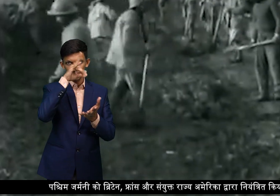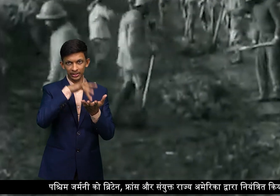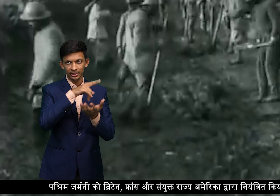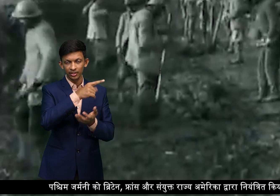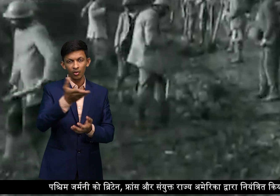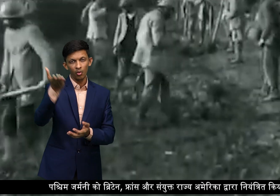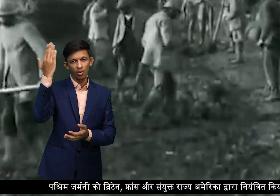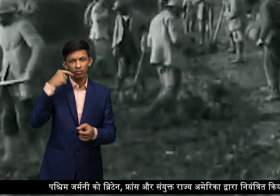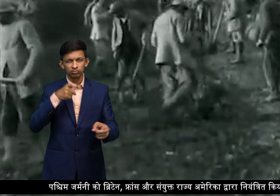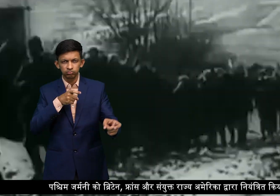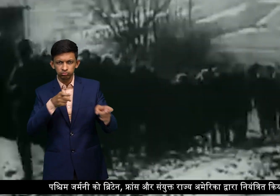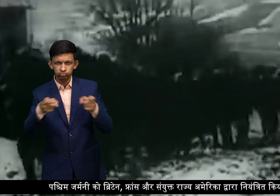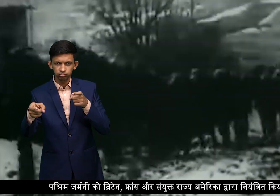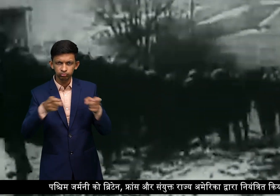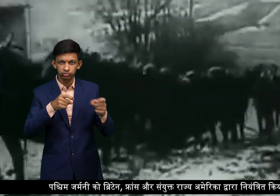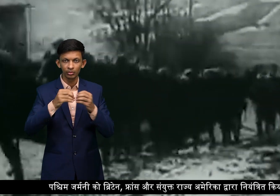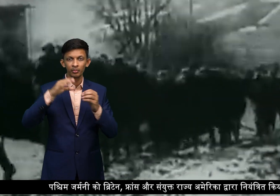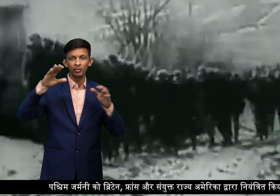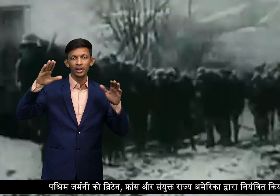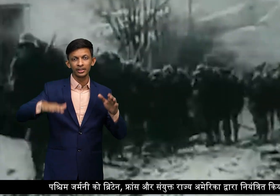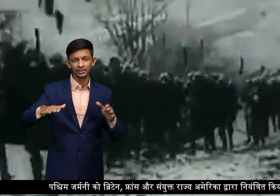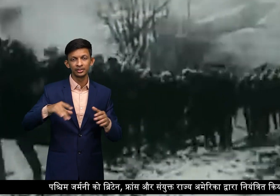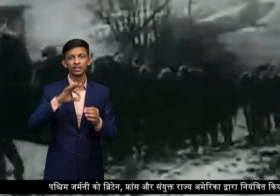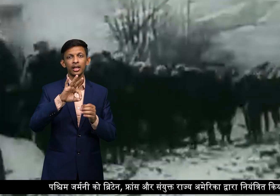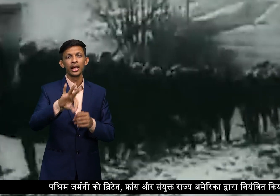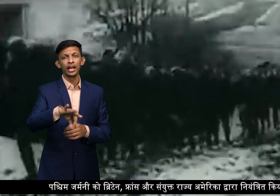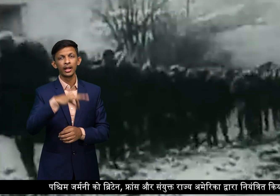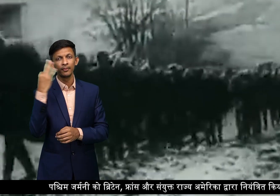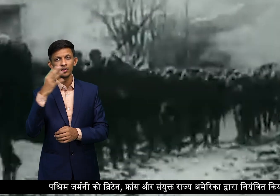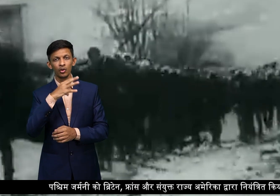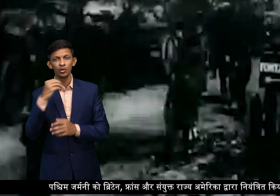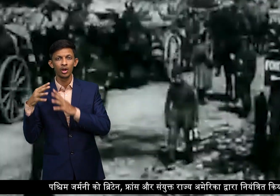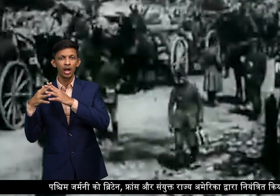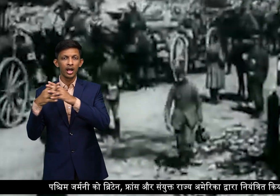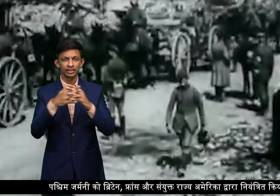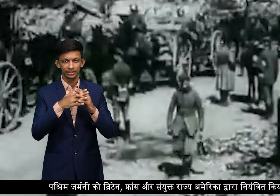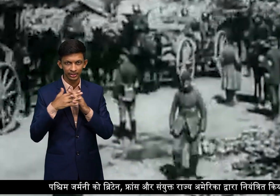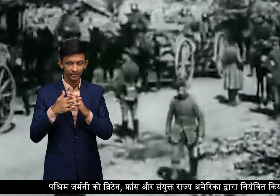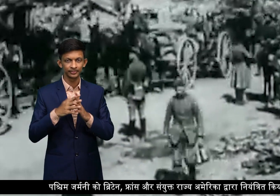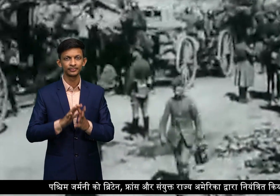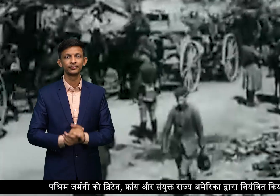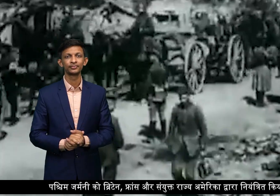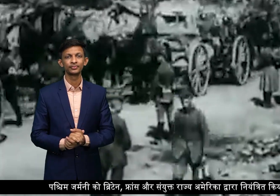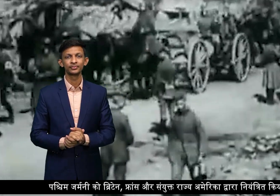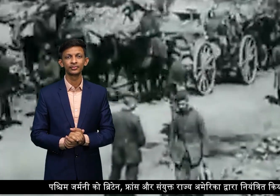West Germany was controlled by Britain, France, and USA.